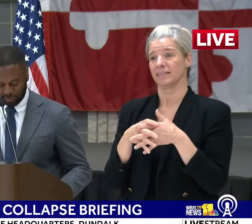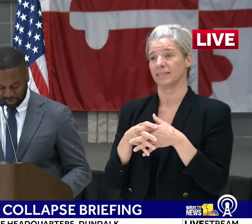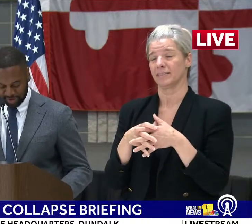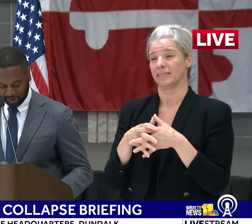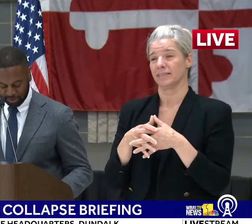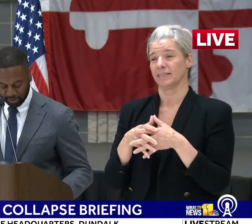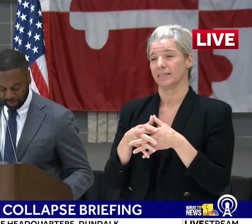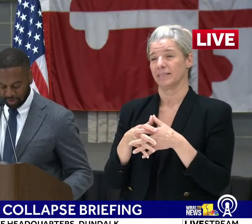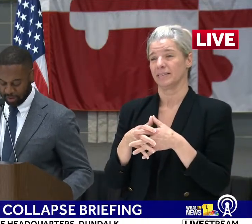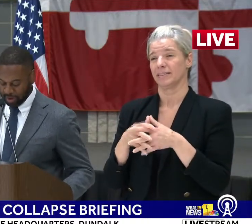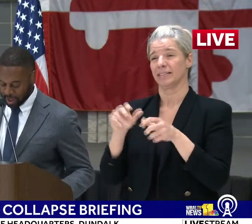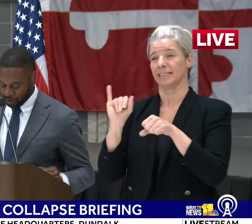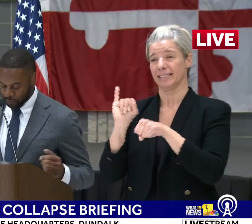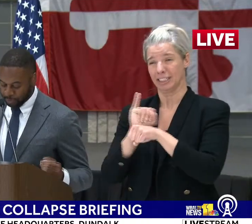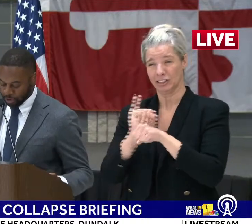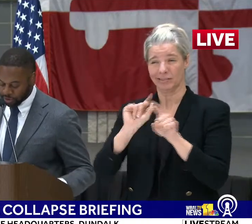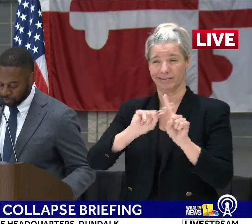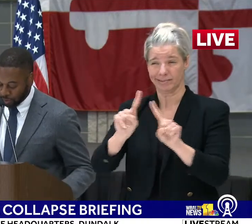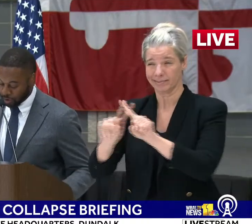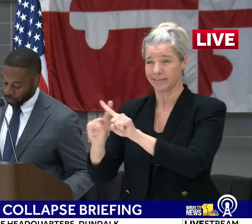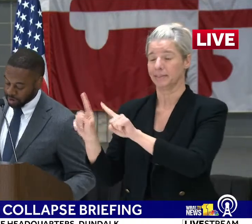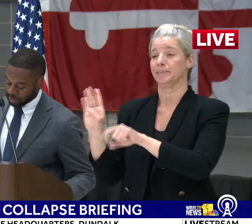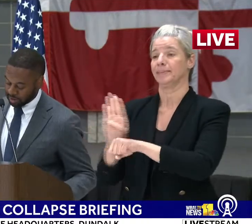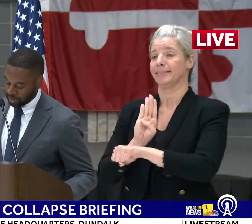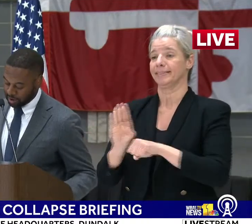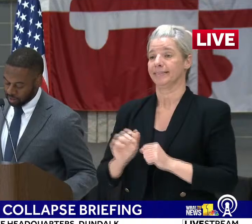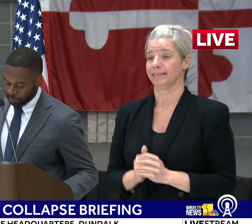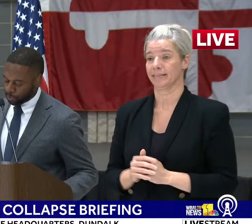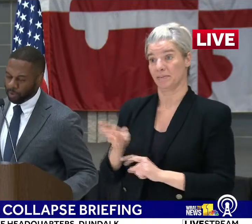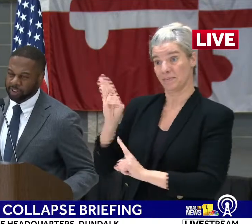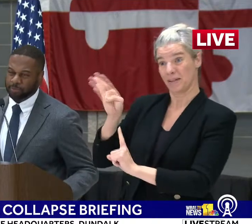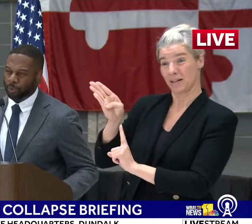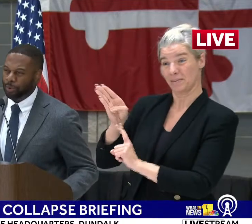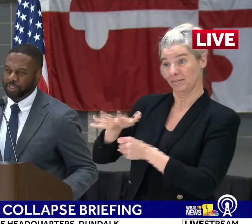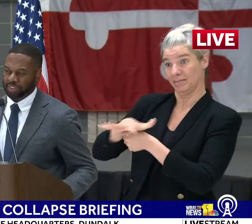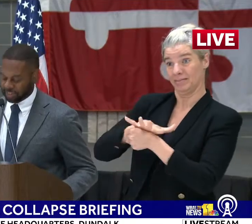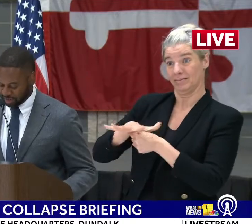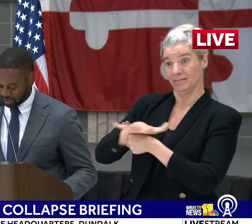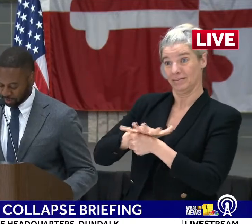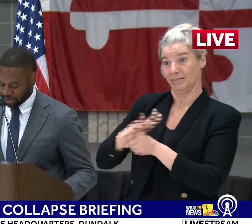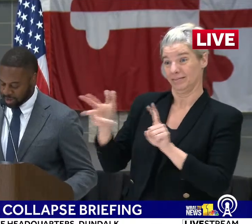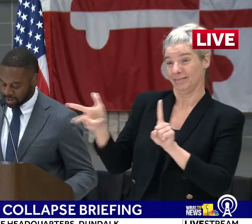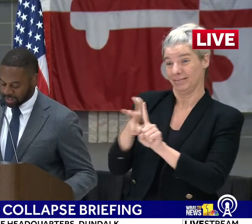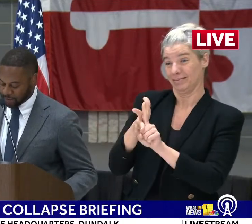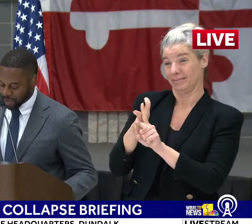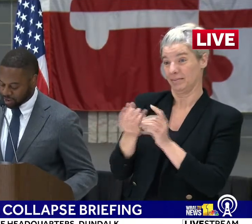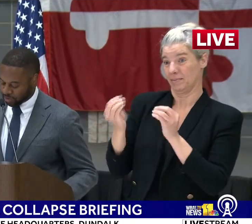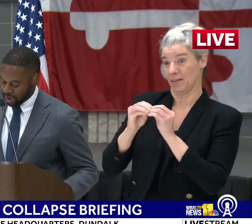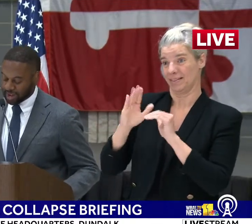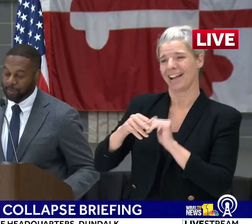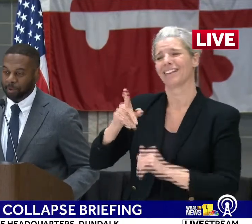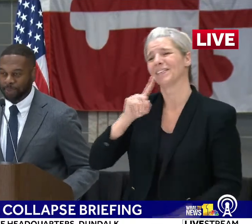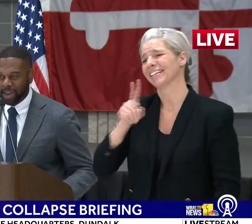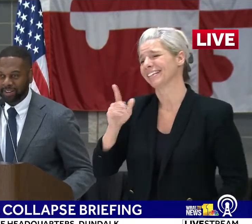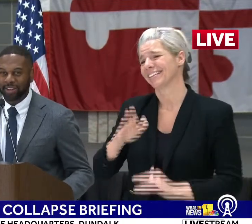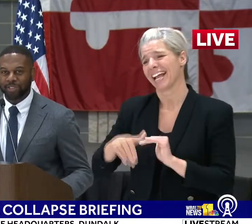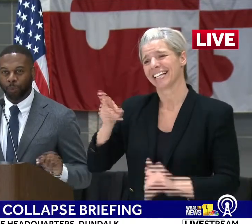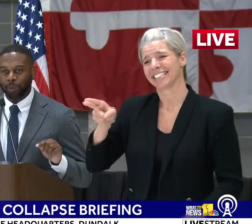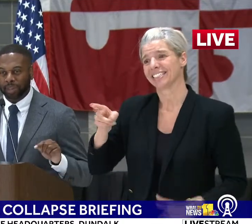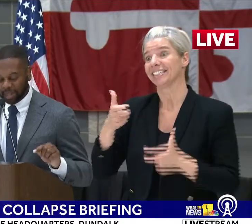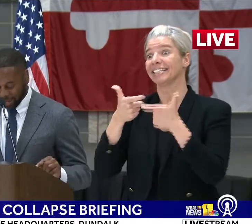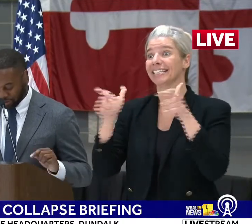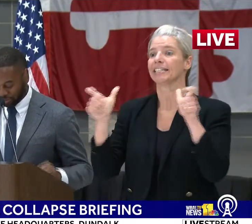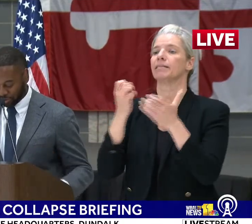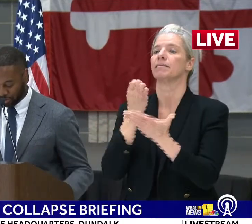industrial and manufacturing sectors. And for Baltimore and our region, the port is more than just history. It is a major economic